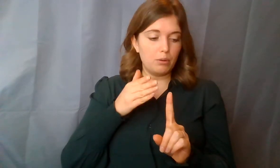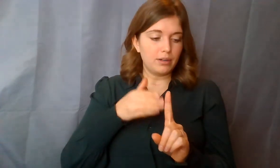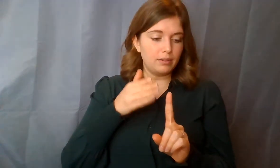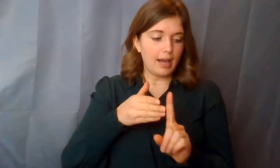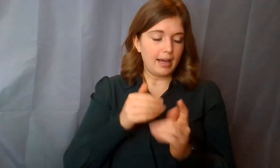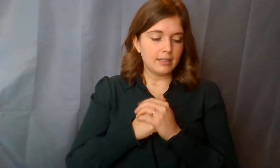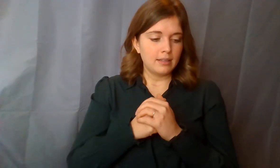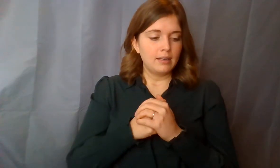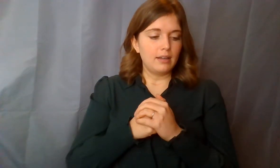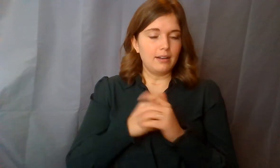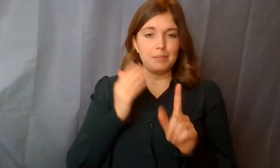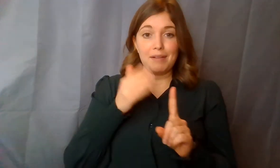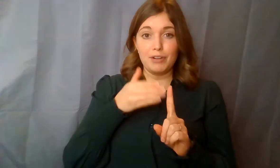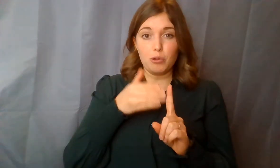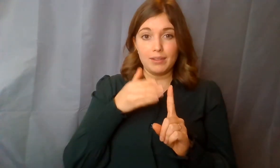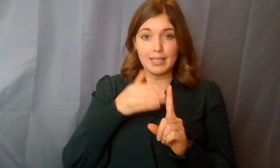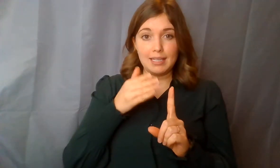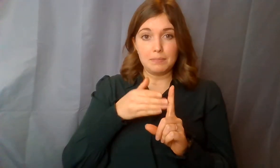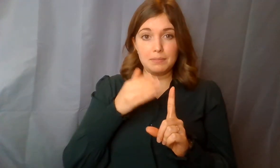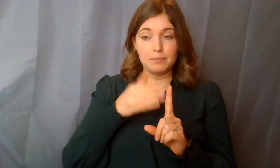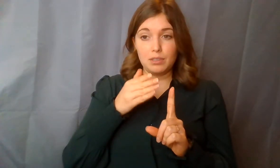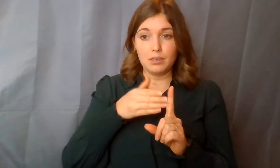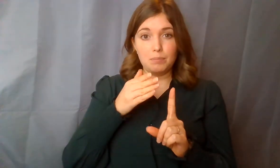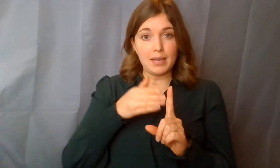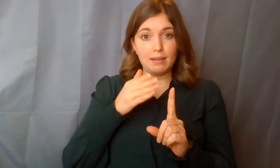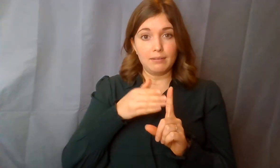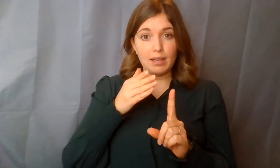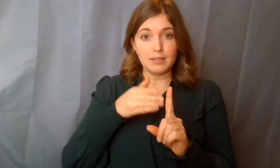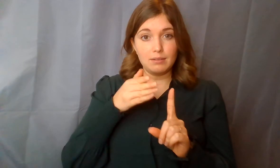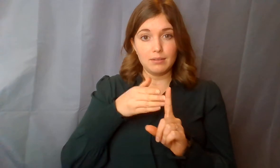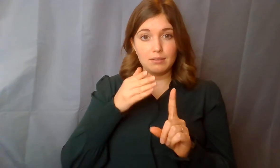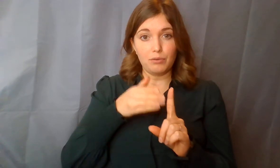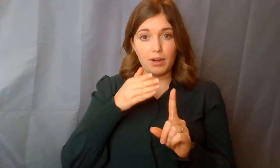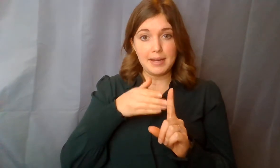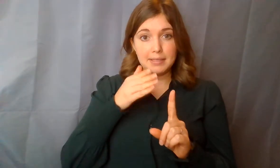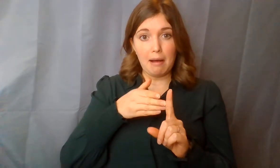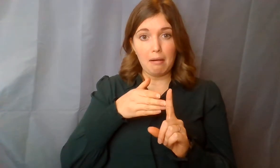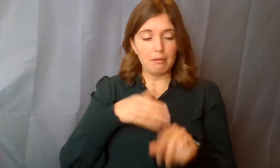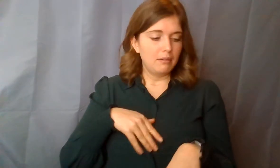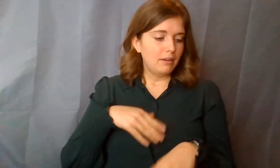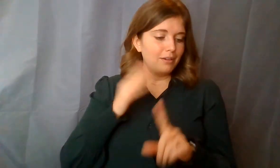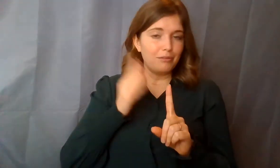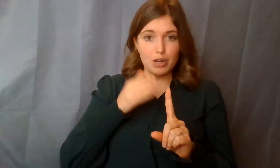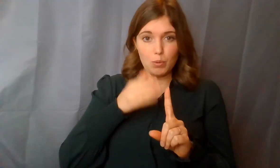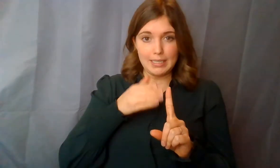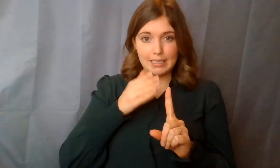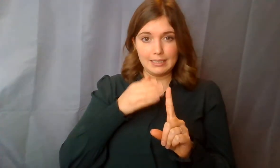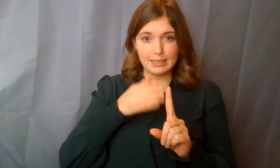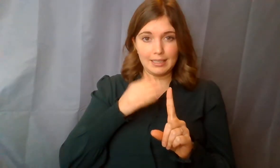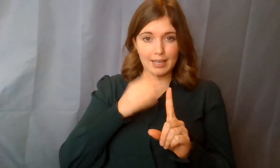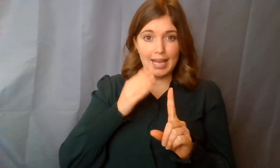there a lot. I frequently am making lessons for ASL. Frequent, like again.